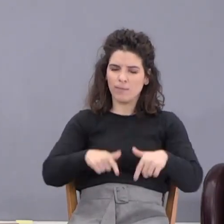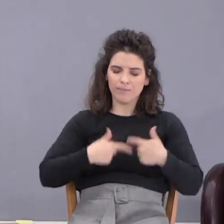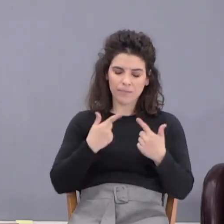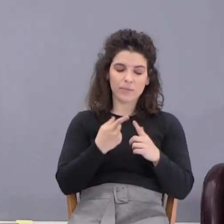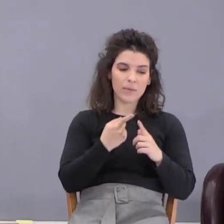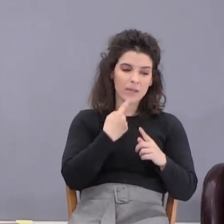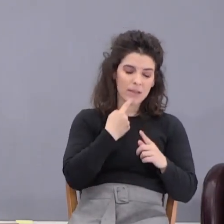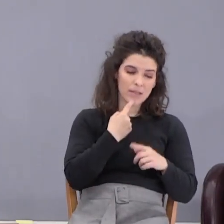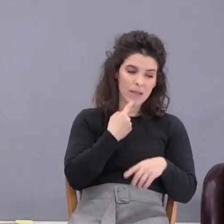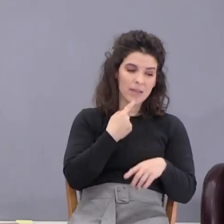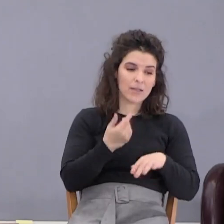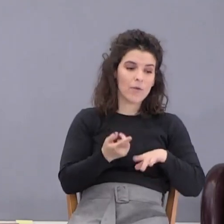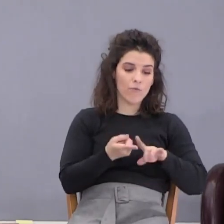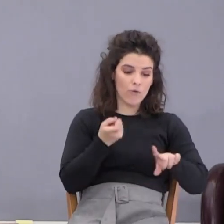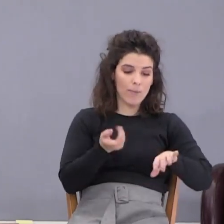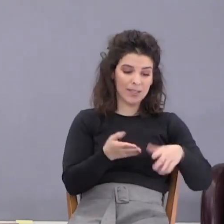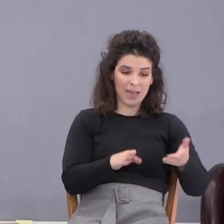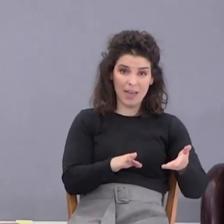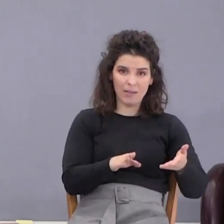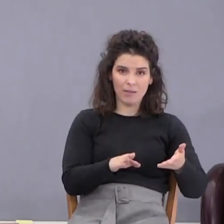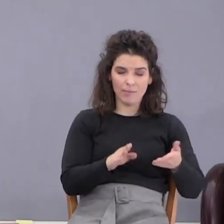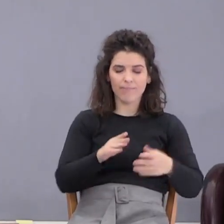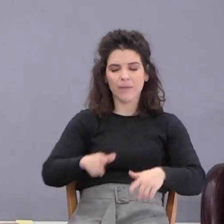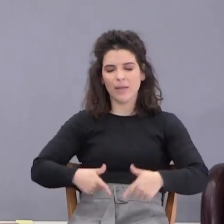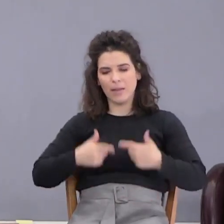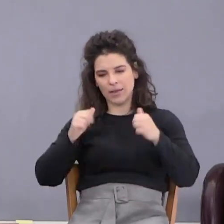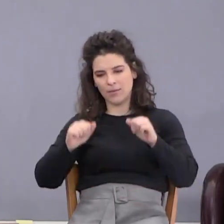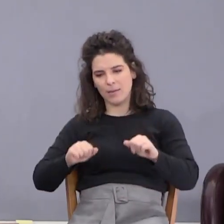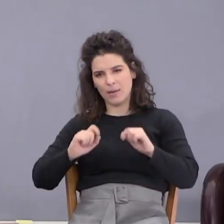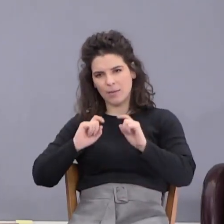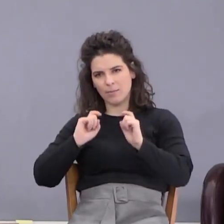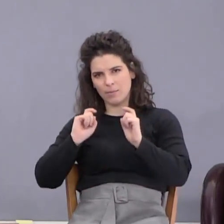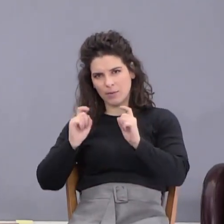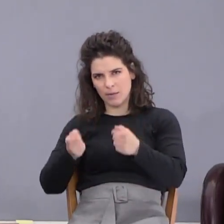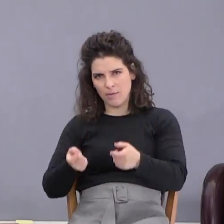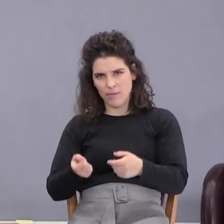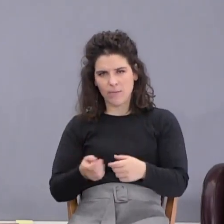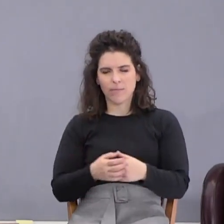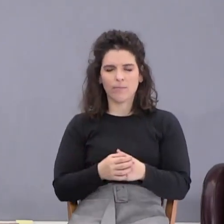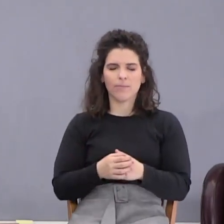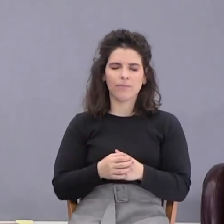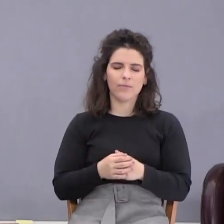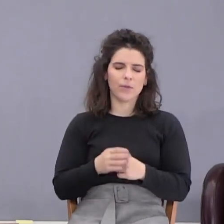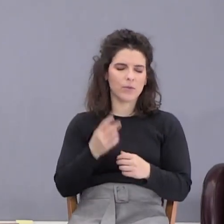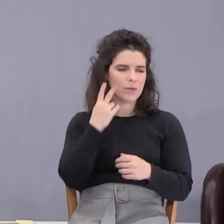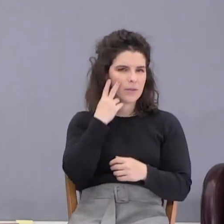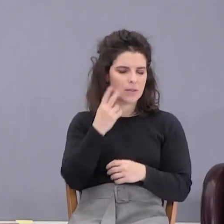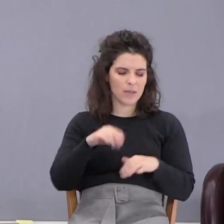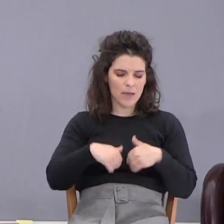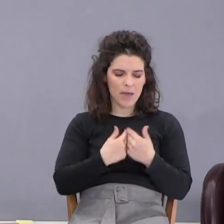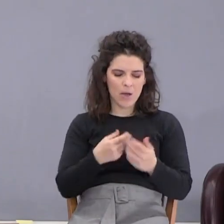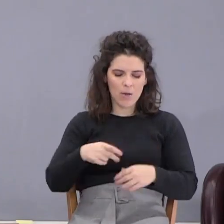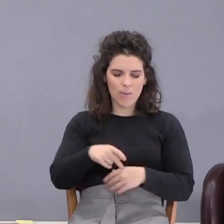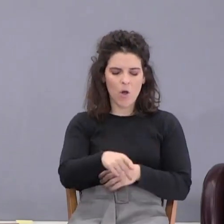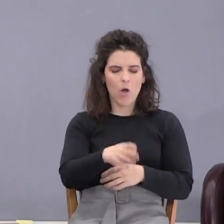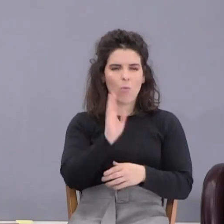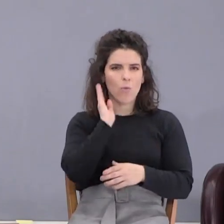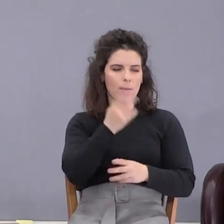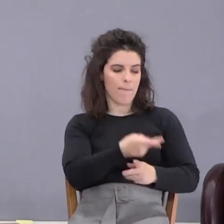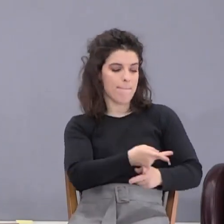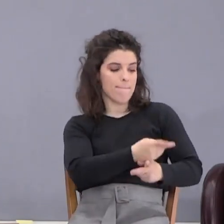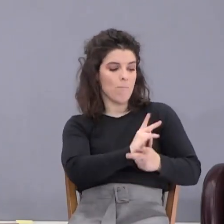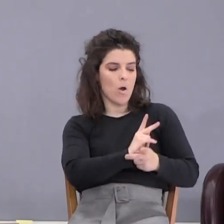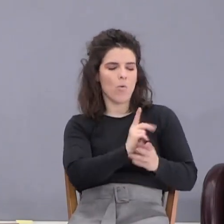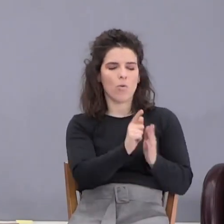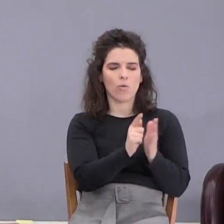life. All right. So notice how Paul is going to borrow from the laws of